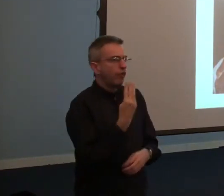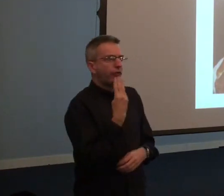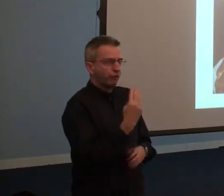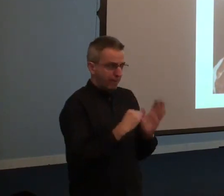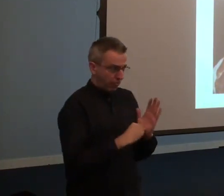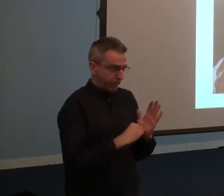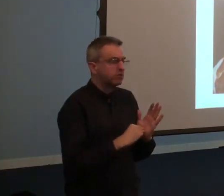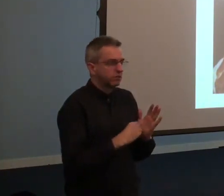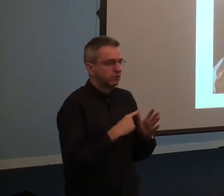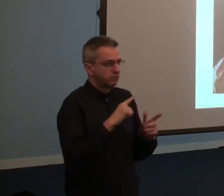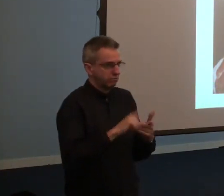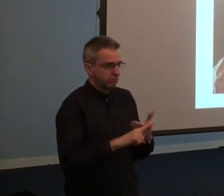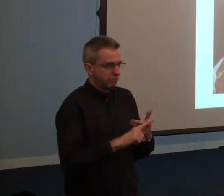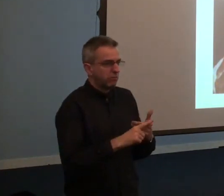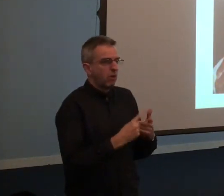lab, and it took them 3 months.